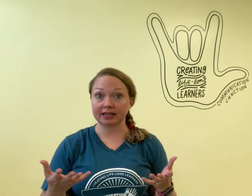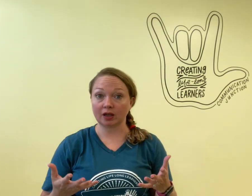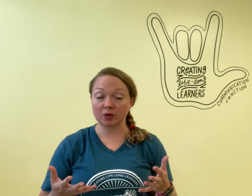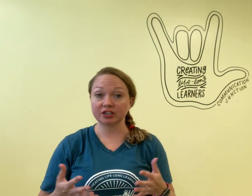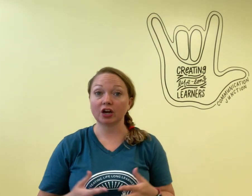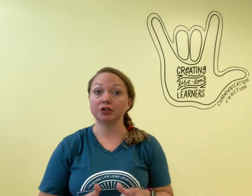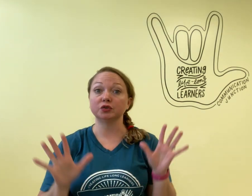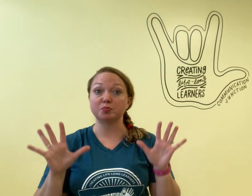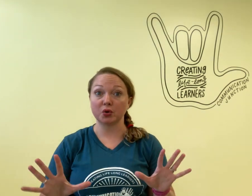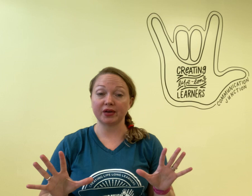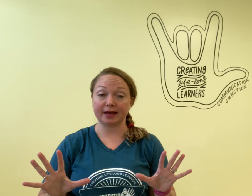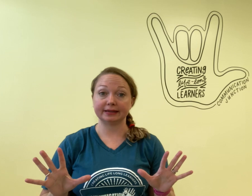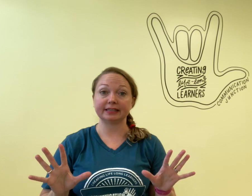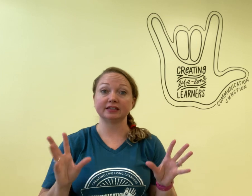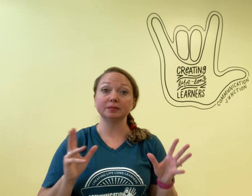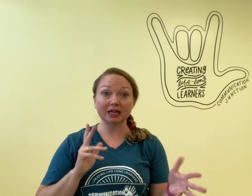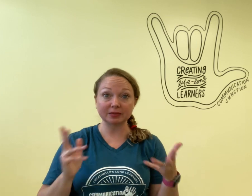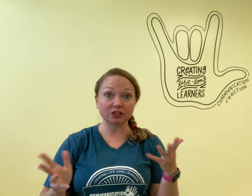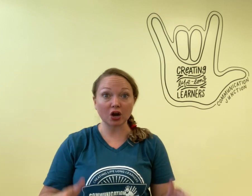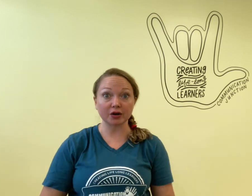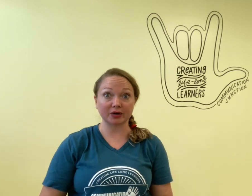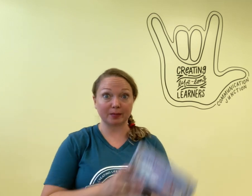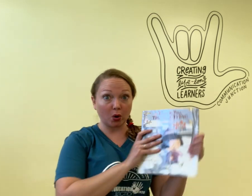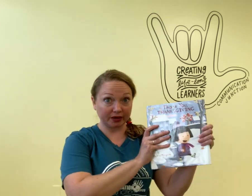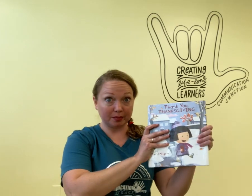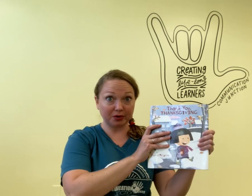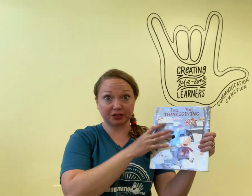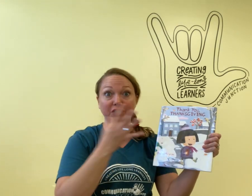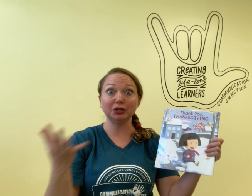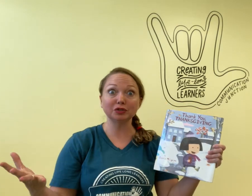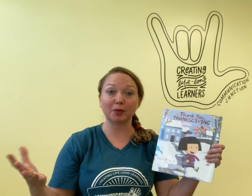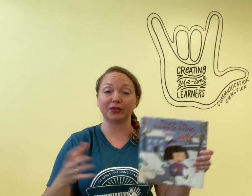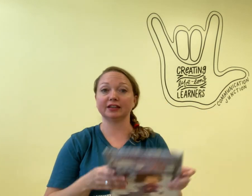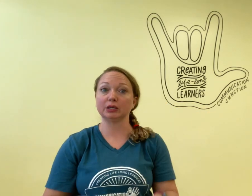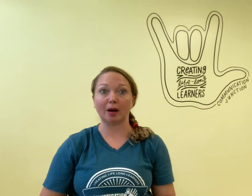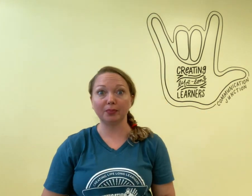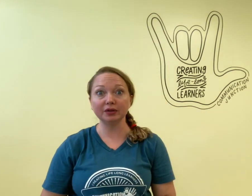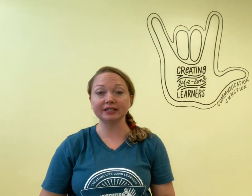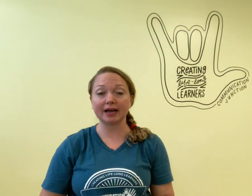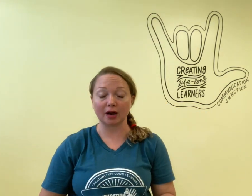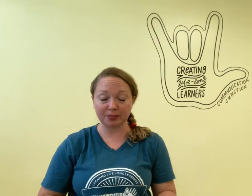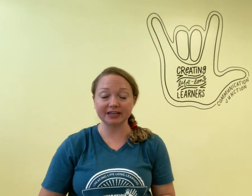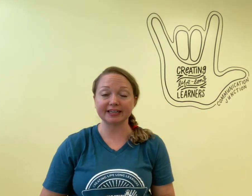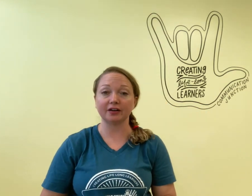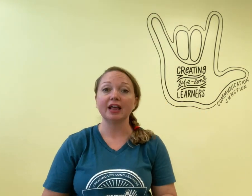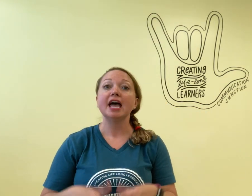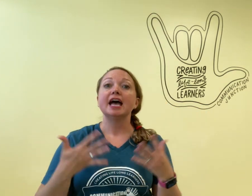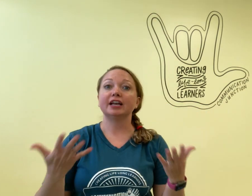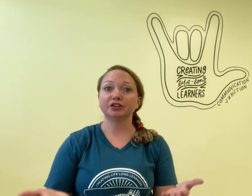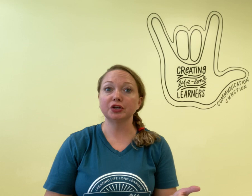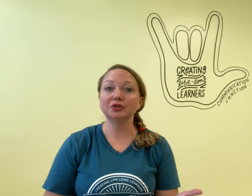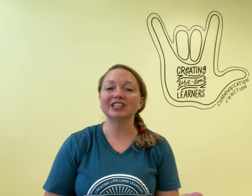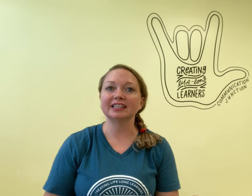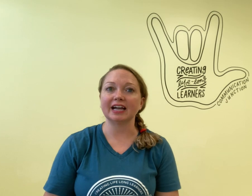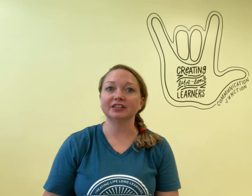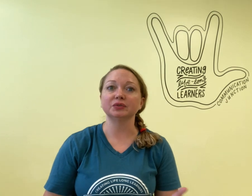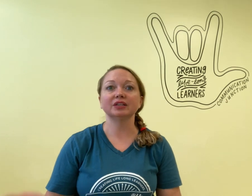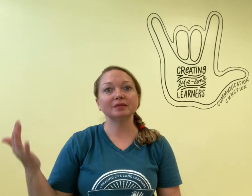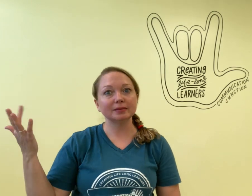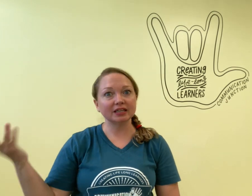language use both hands, and sometimes it's hard when I'm holding a book to use both hands, so I'll pull it down, I'll put it down, and I'll show you the sign. So sometimes I sign with